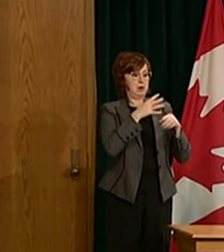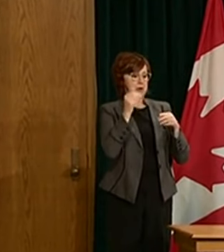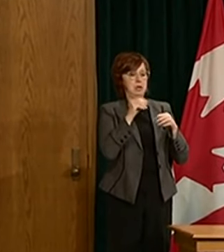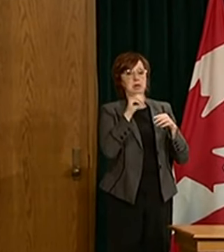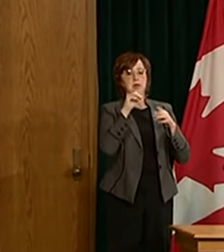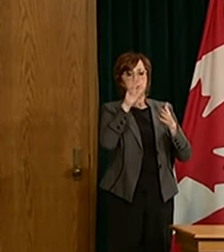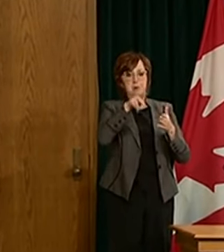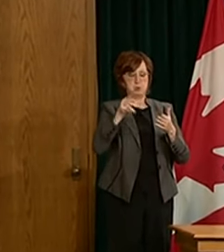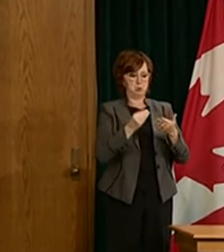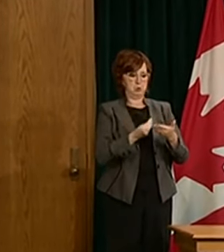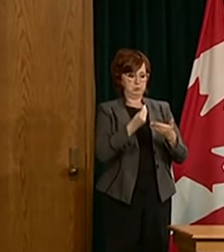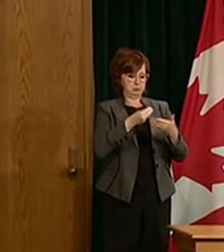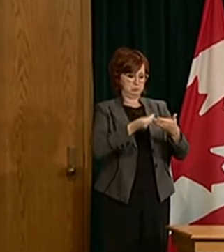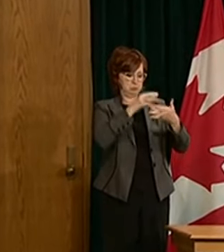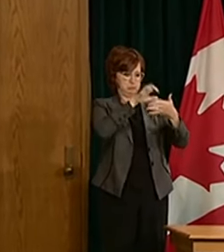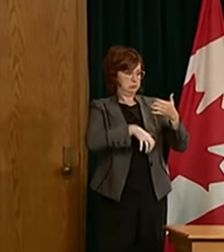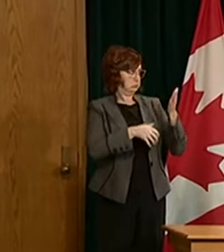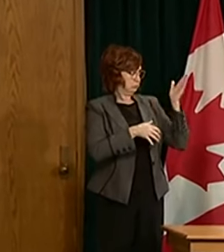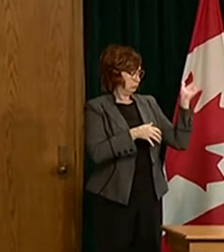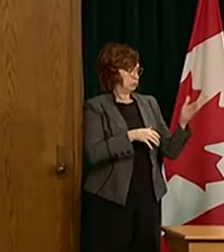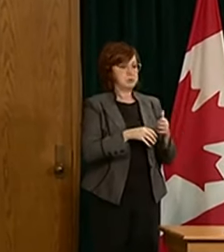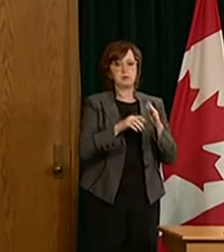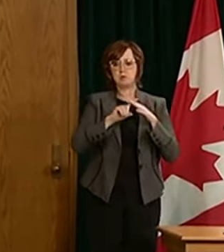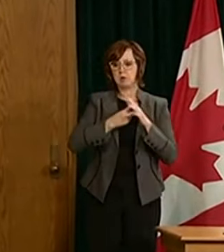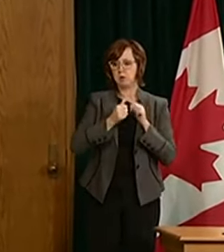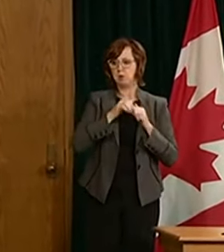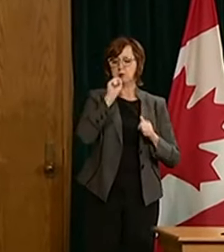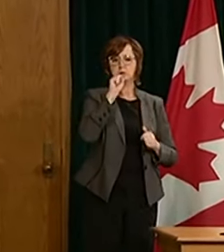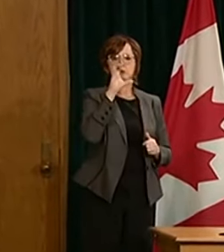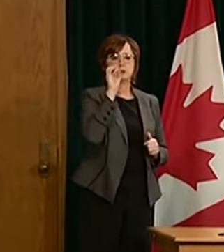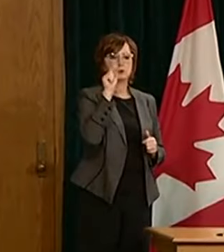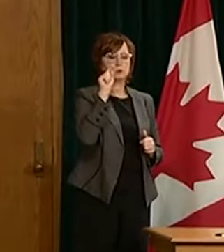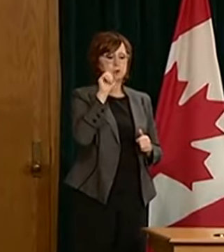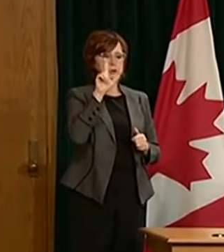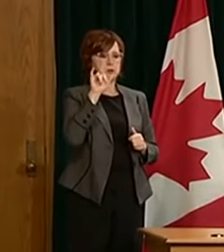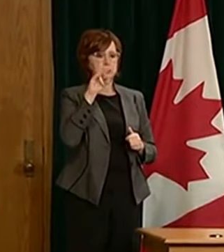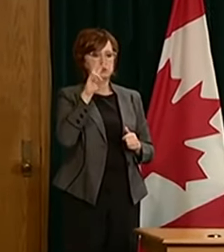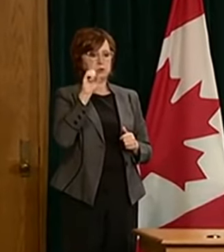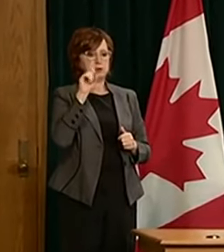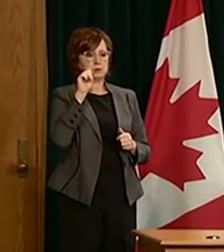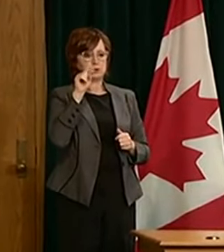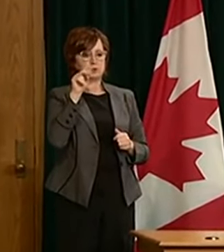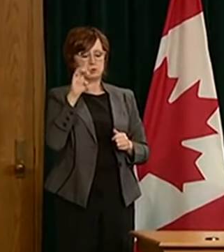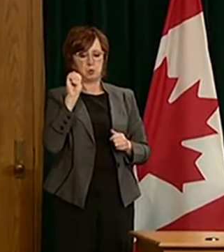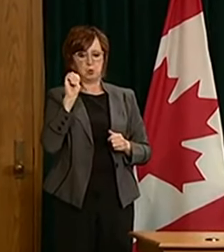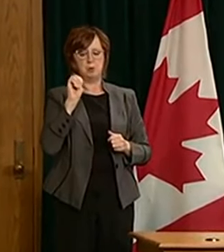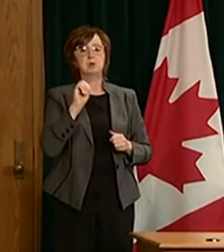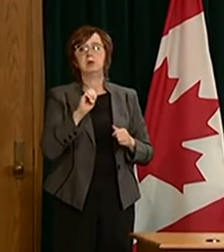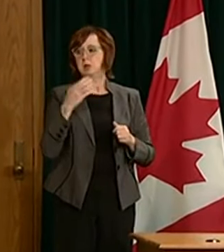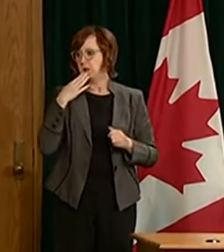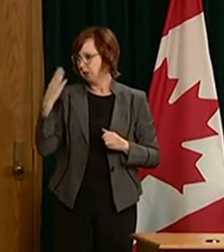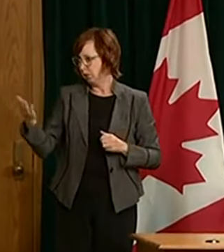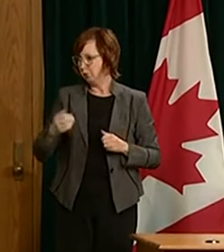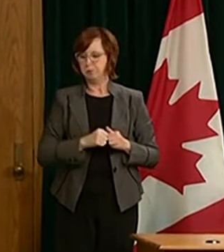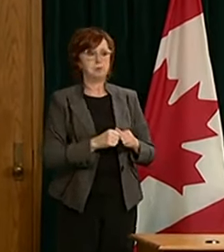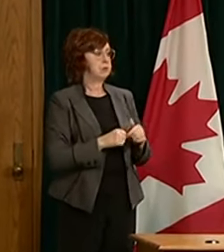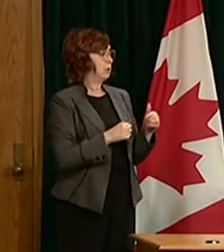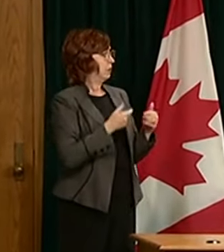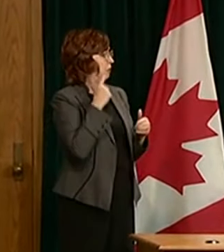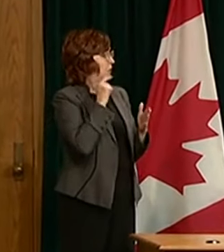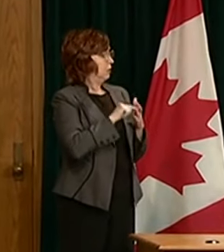that, I'll turn it over to our CEO, Scott Livingstone, to kick things off. Thanks, Jenna. I'd like to acknowledge that I'm joined here today with